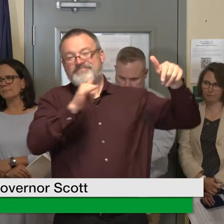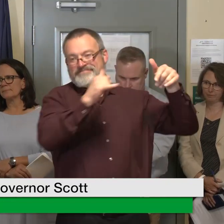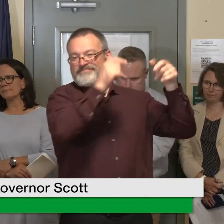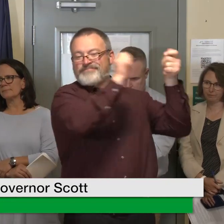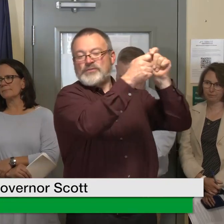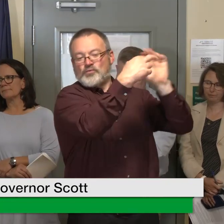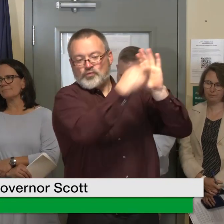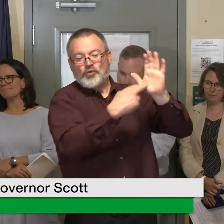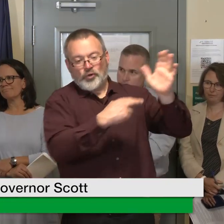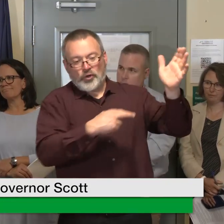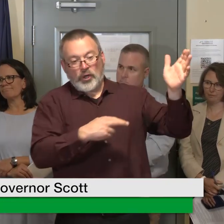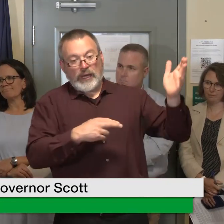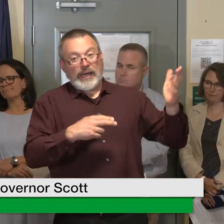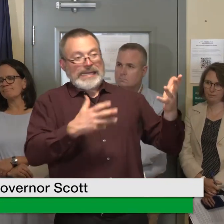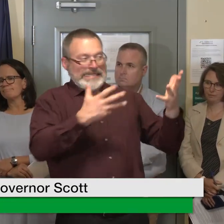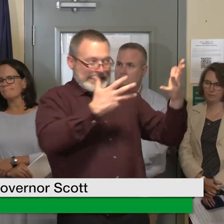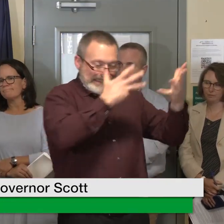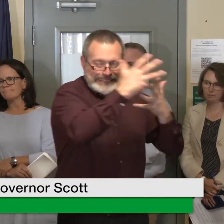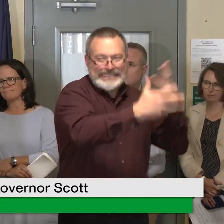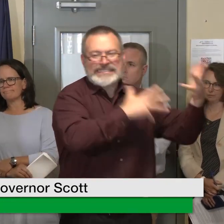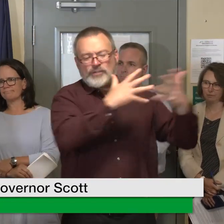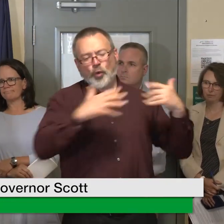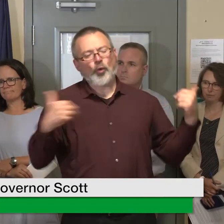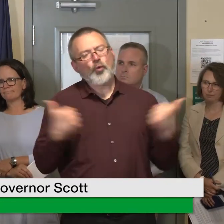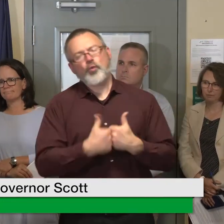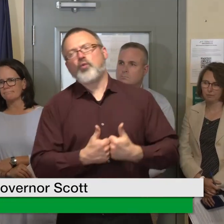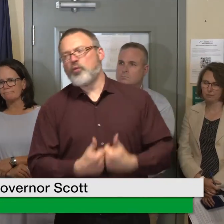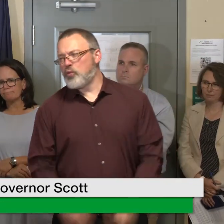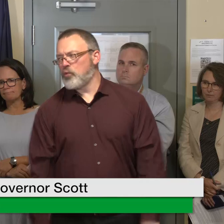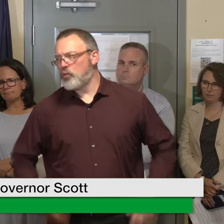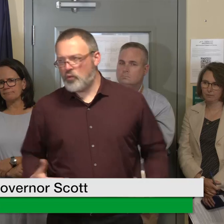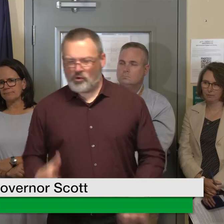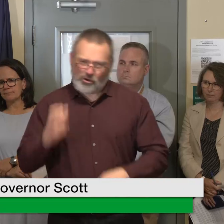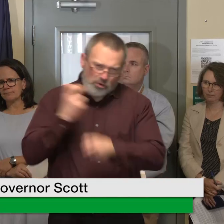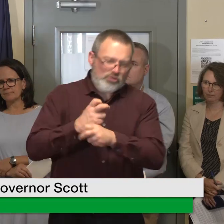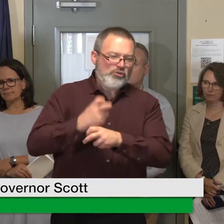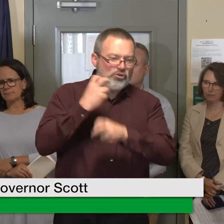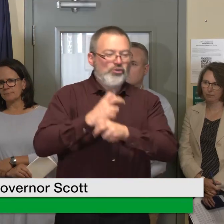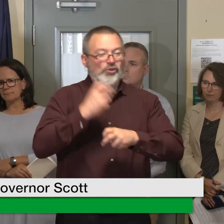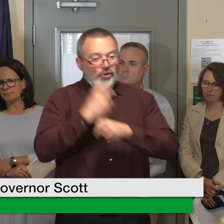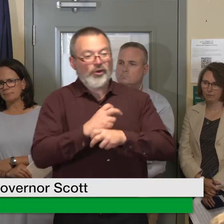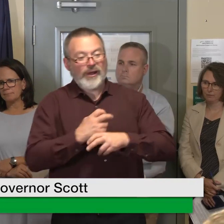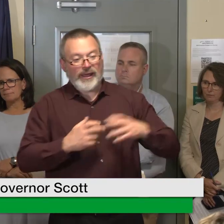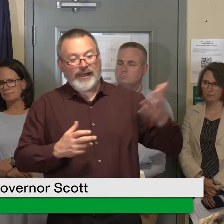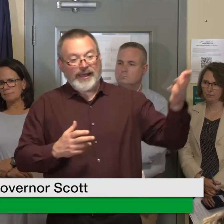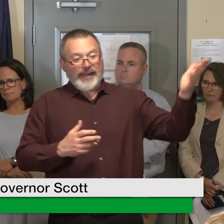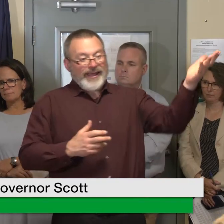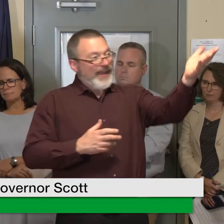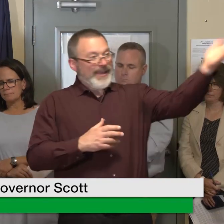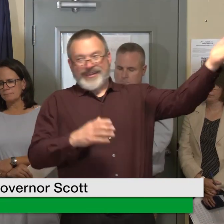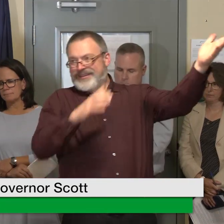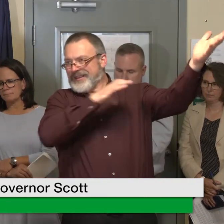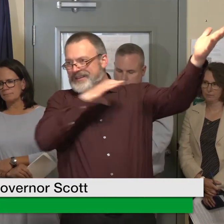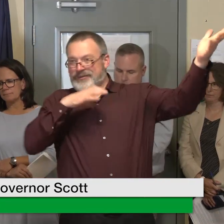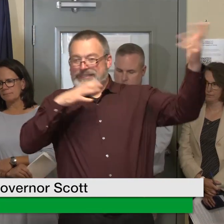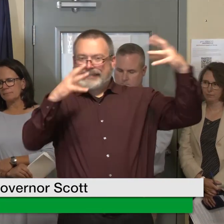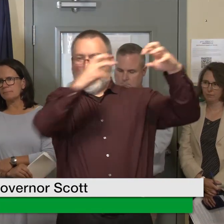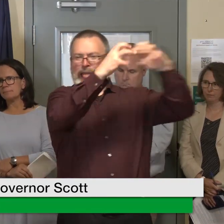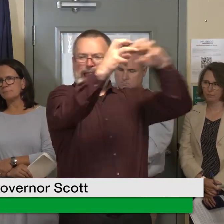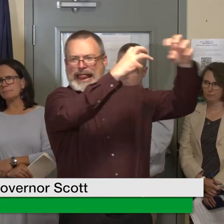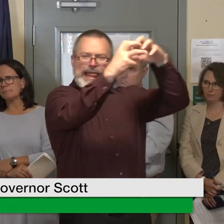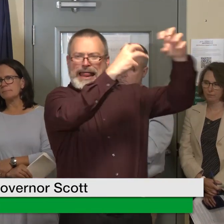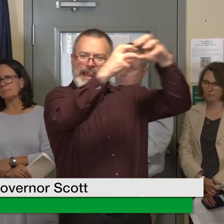not easy to deal with either. And they're not exactly getting everything done that needs to be done. But I would expect that this